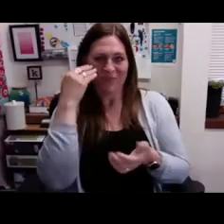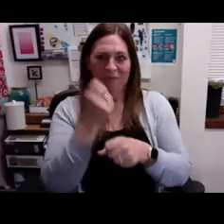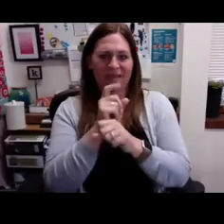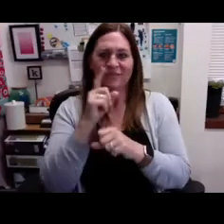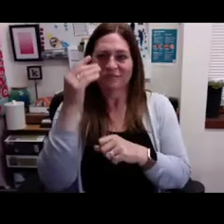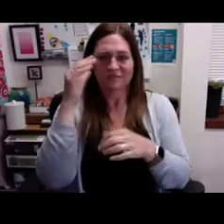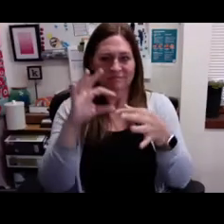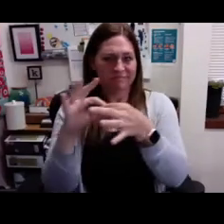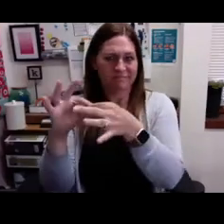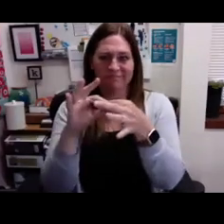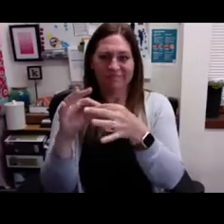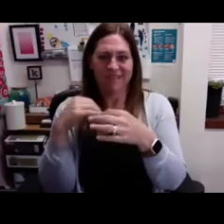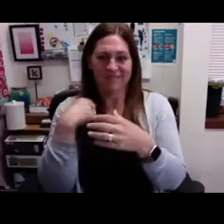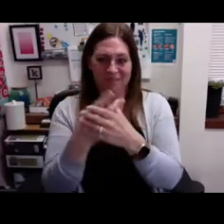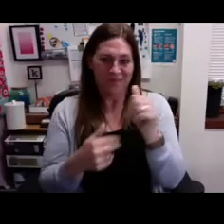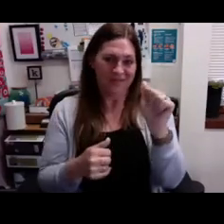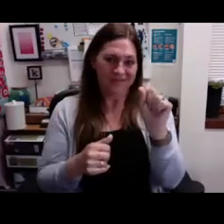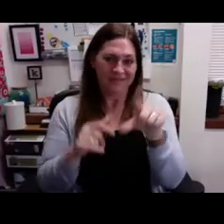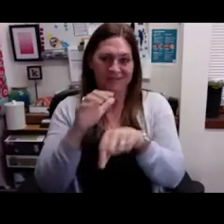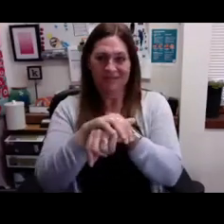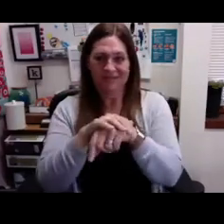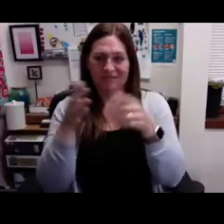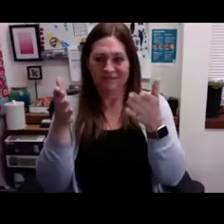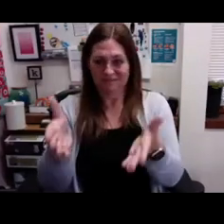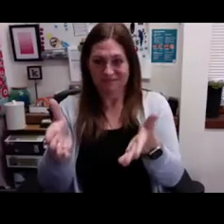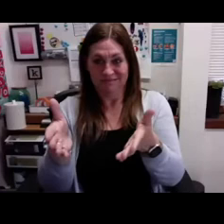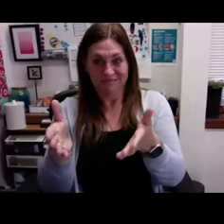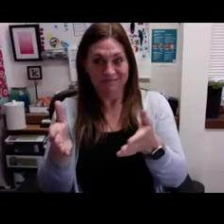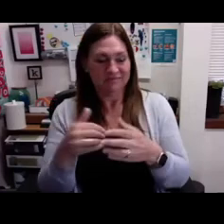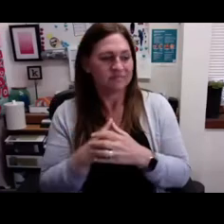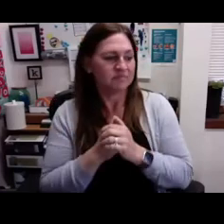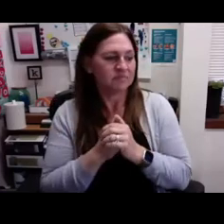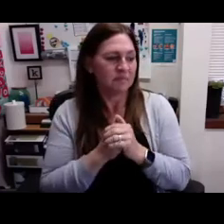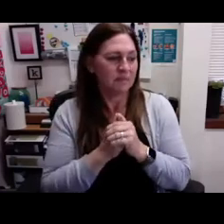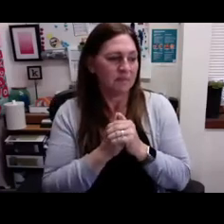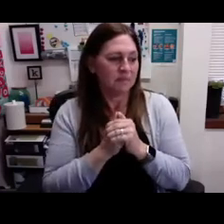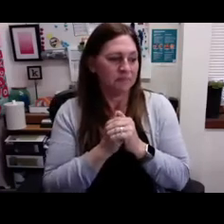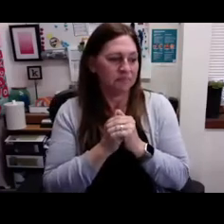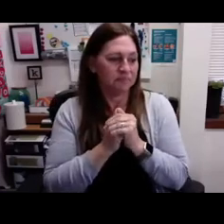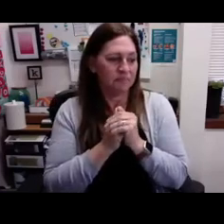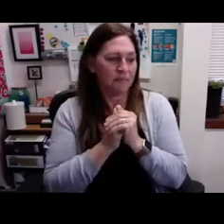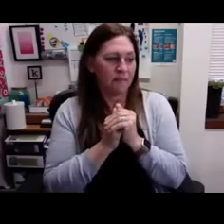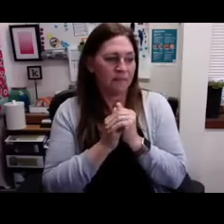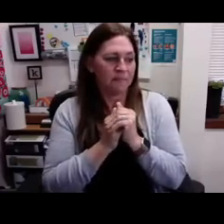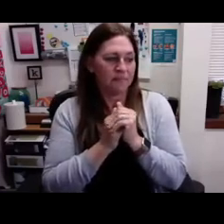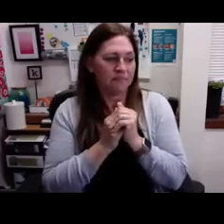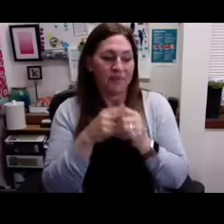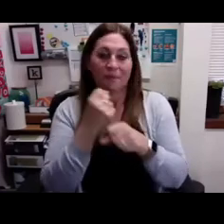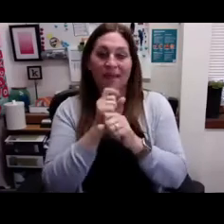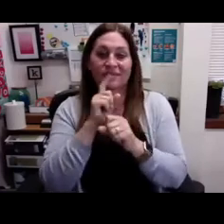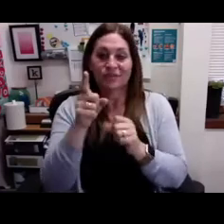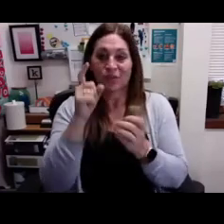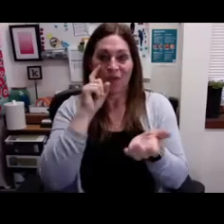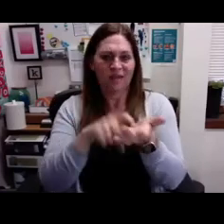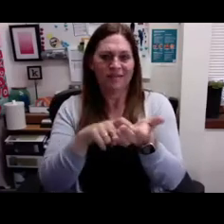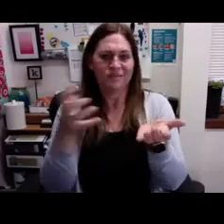Lo que sabemos y lo que hemos visto es que hay una correlación entre el lenguaje de ciencias